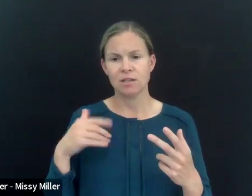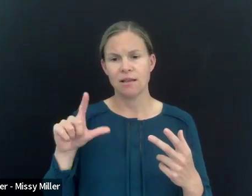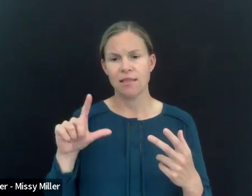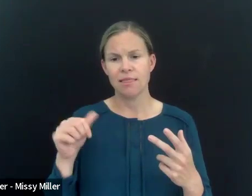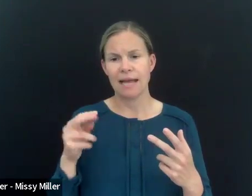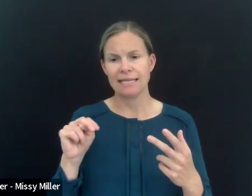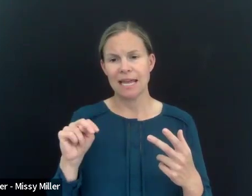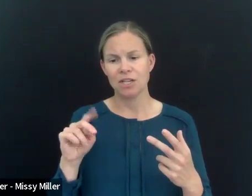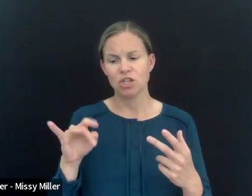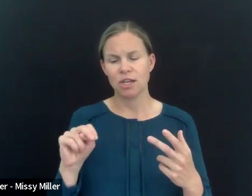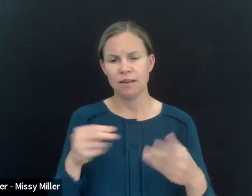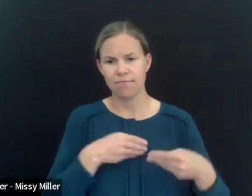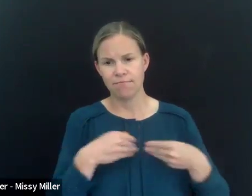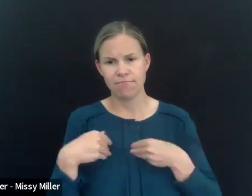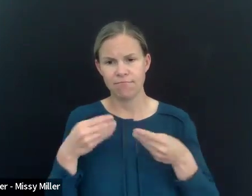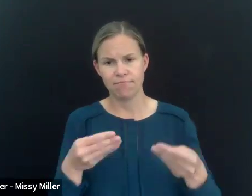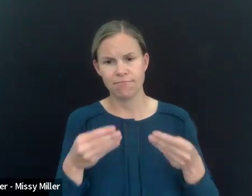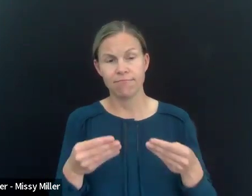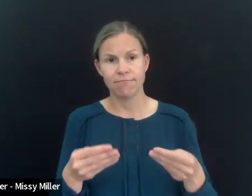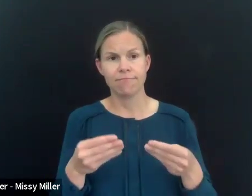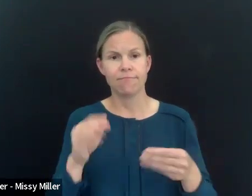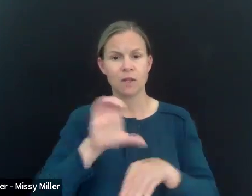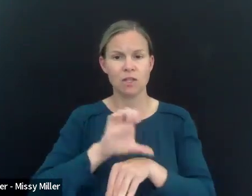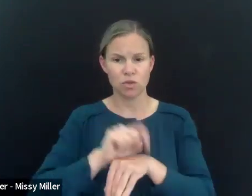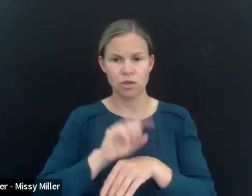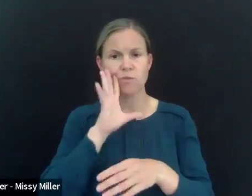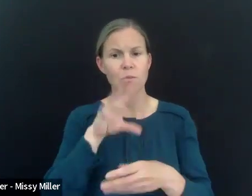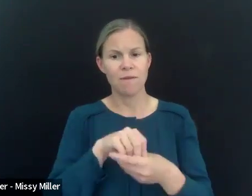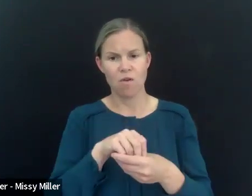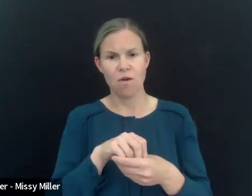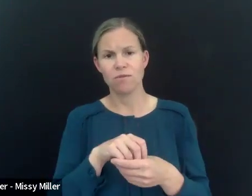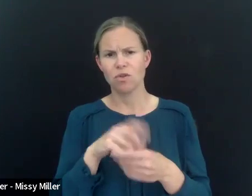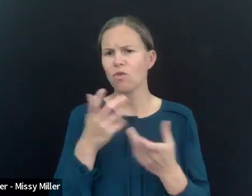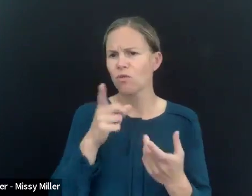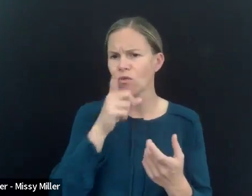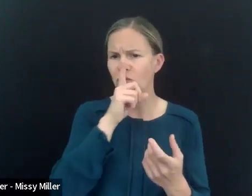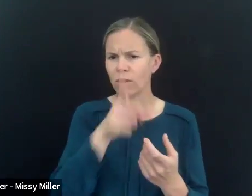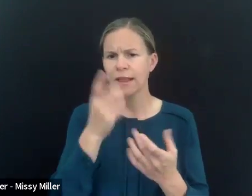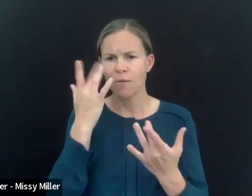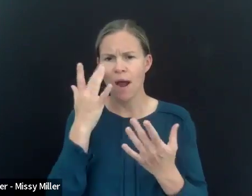for midwives and birth workers to be getting involved in policy change?